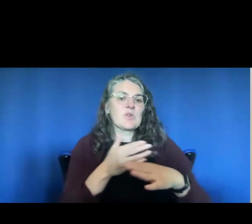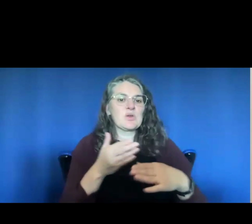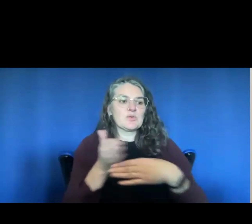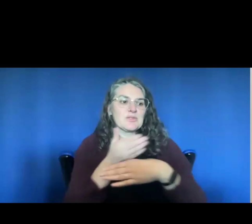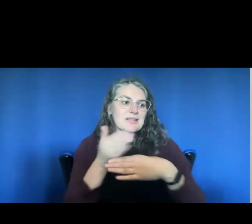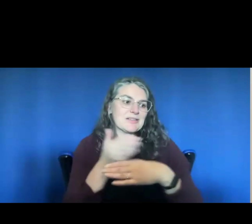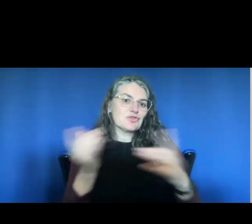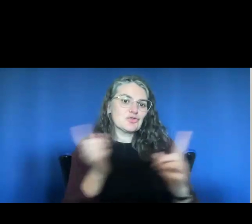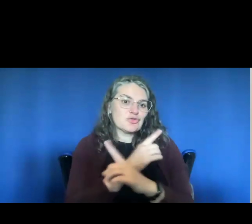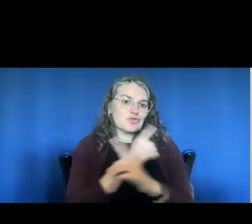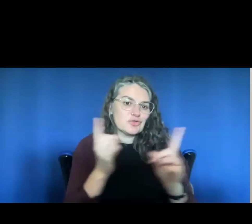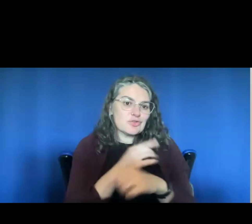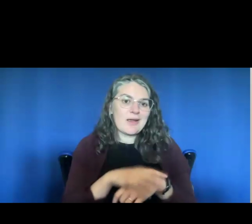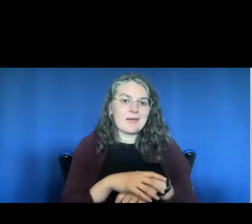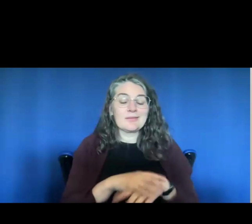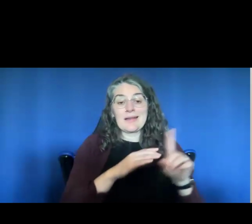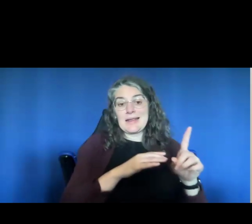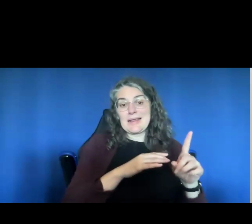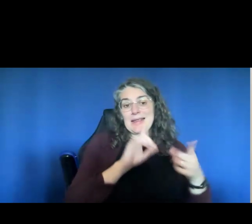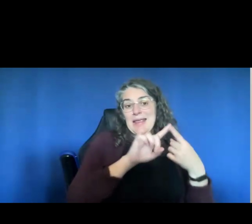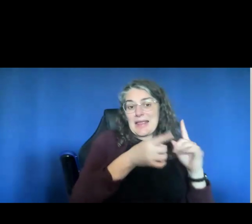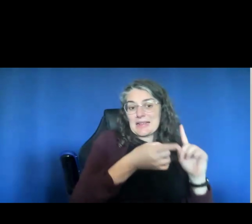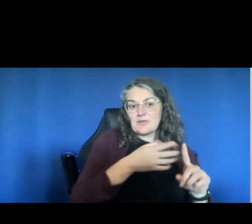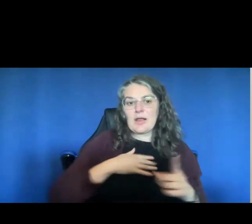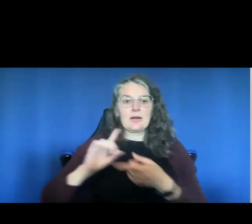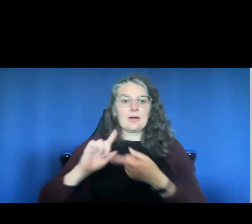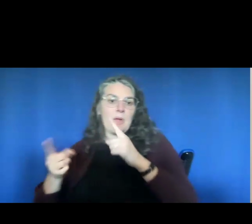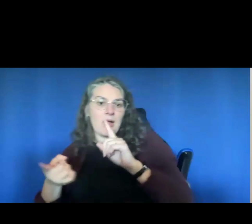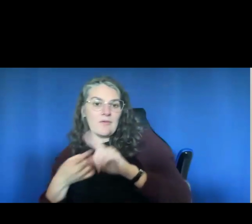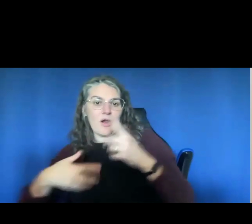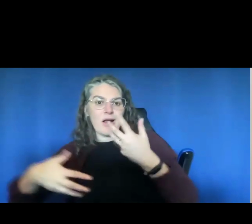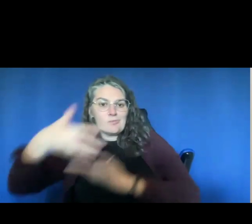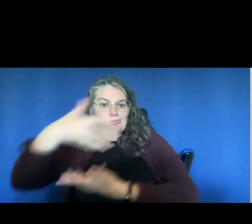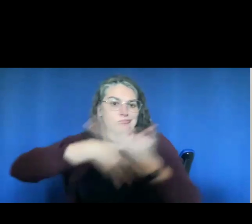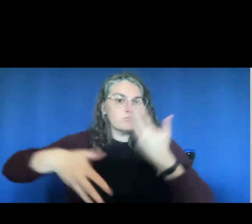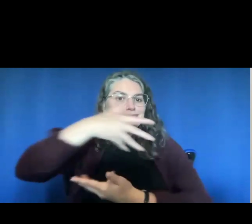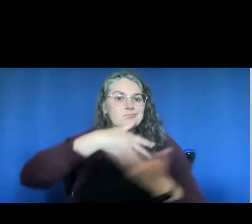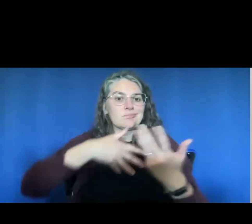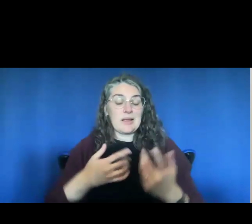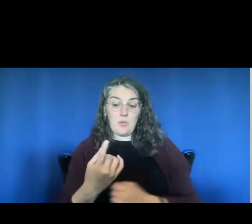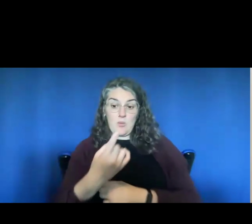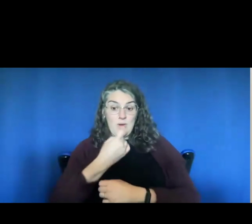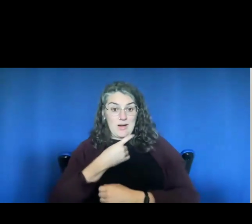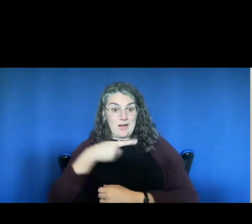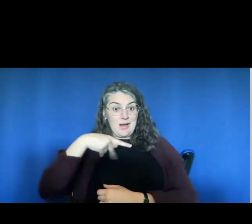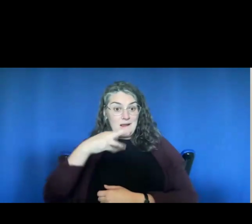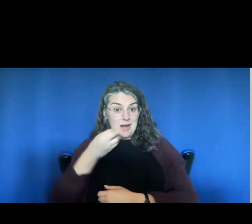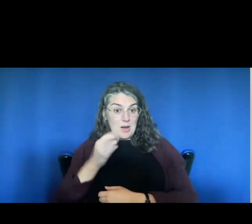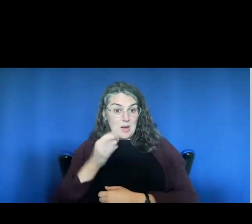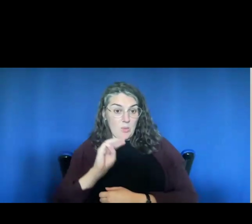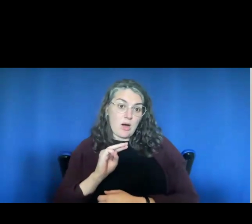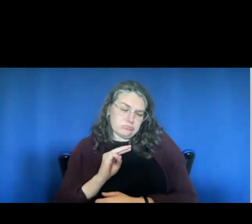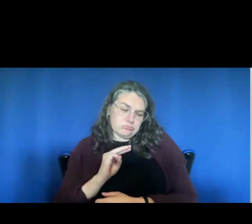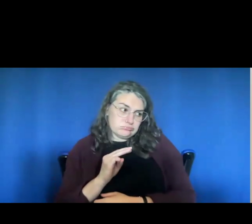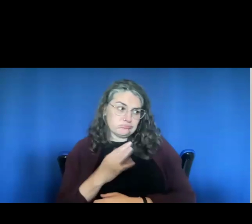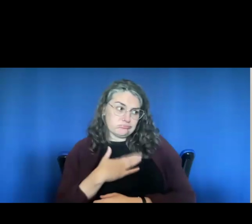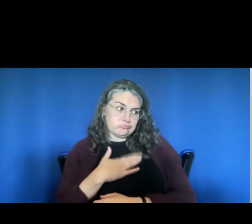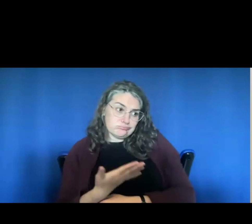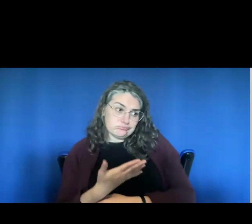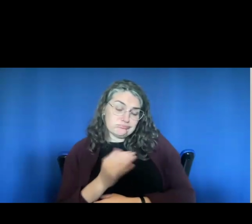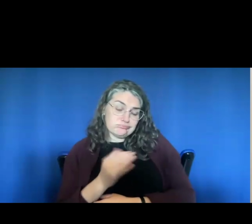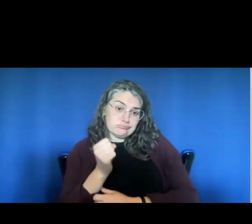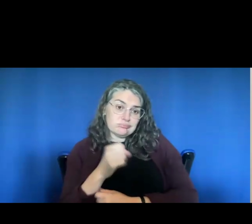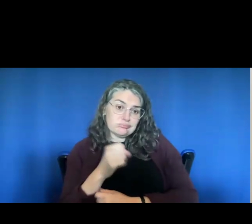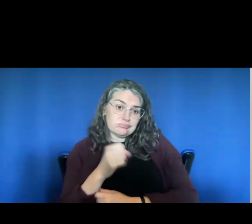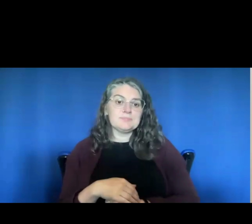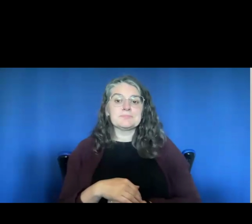to my skirt-hiking Catholic school girlfriends. I said yes to the prom invitation. Before his